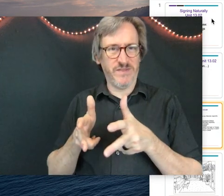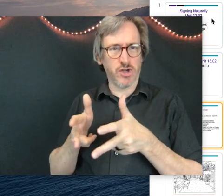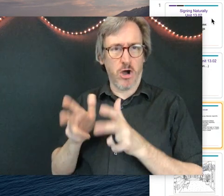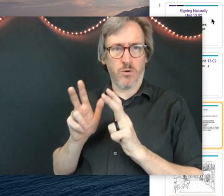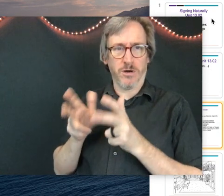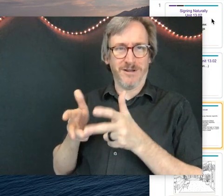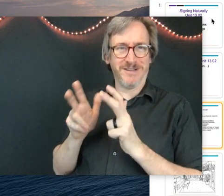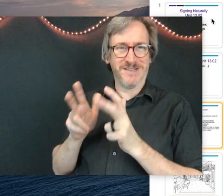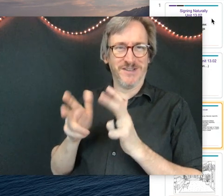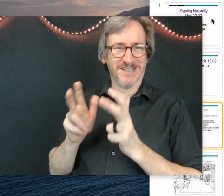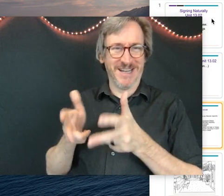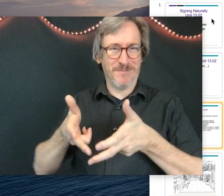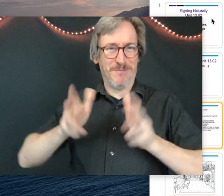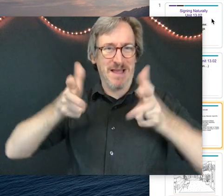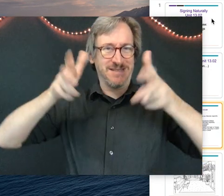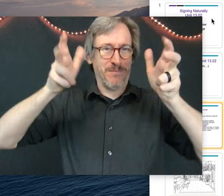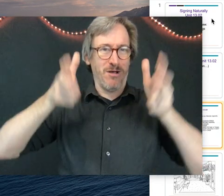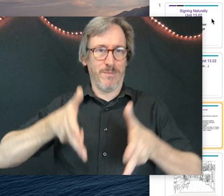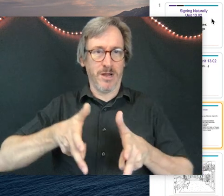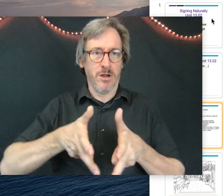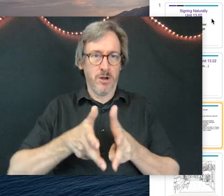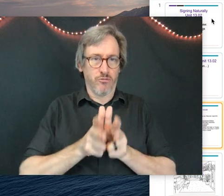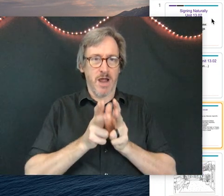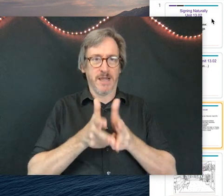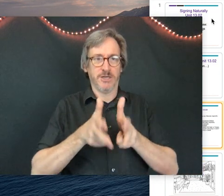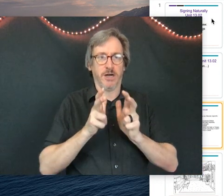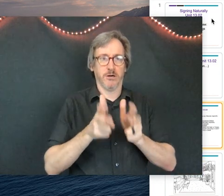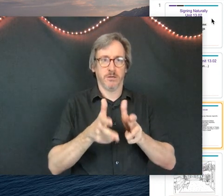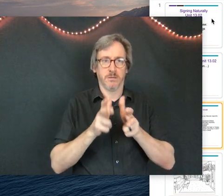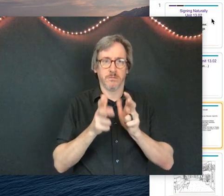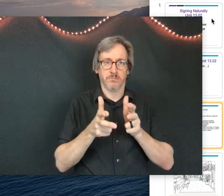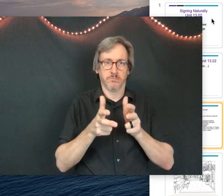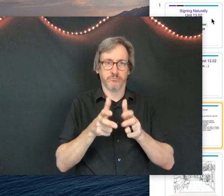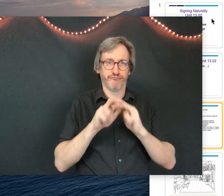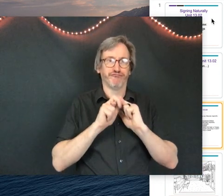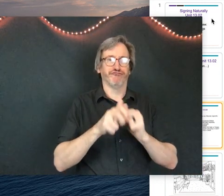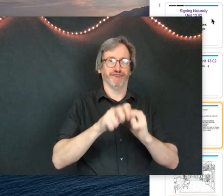This feels awkward. This feels like basketball, but rocking chair.